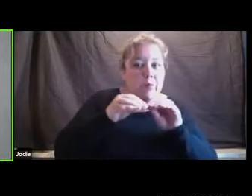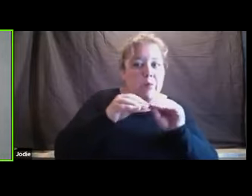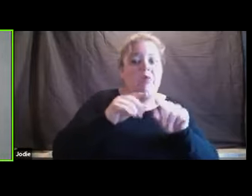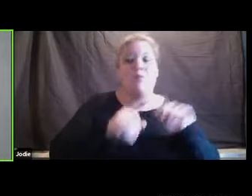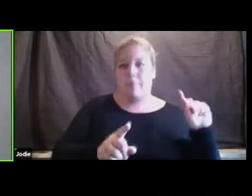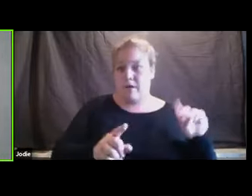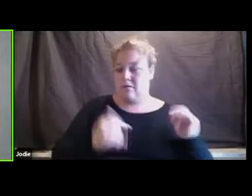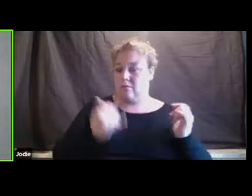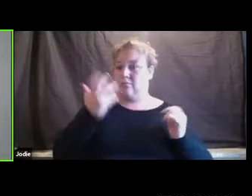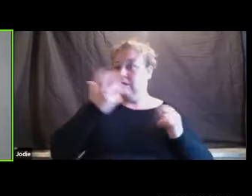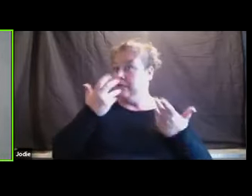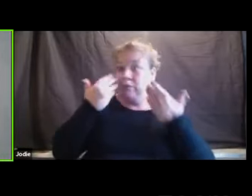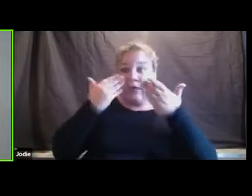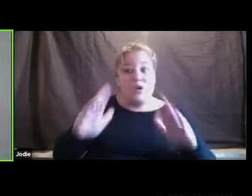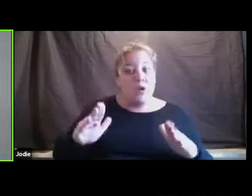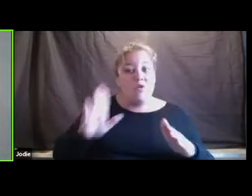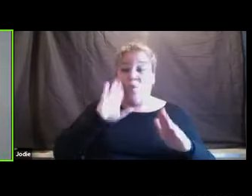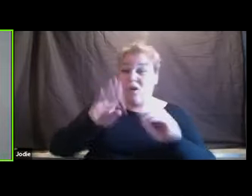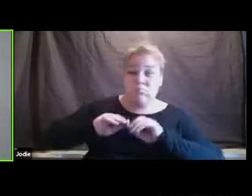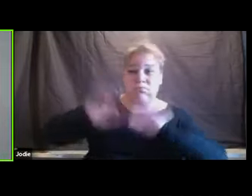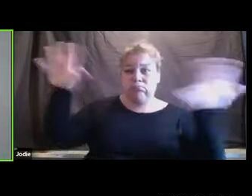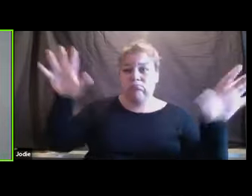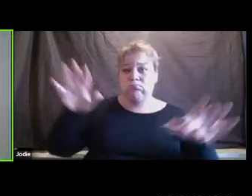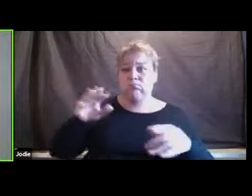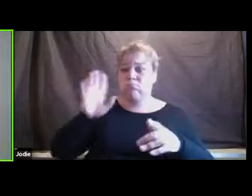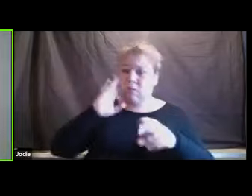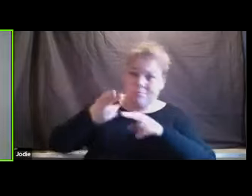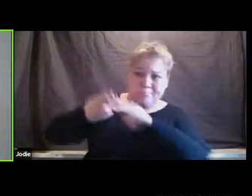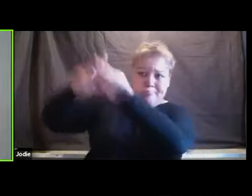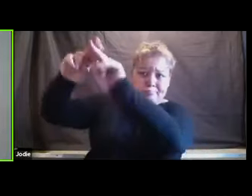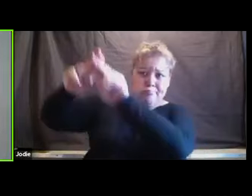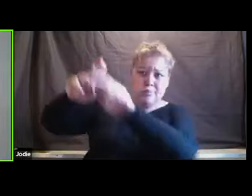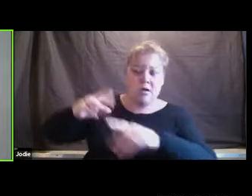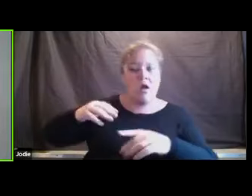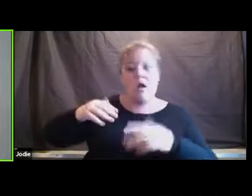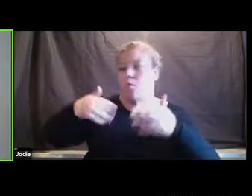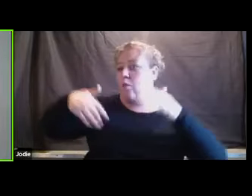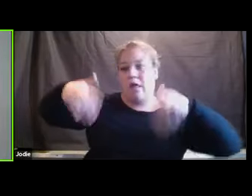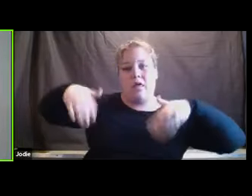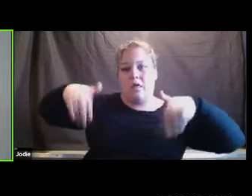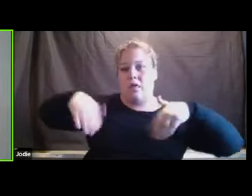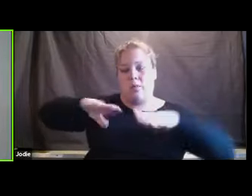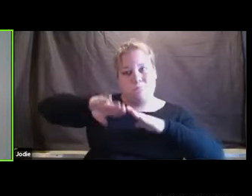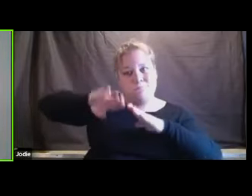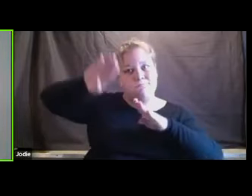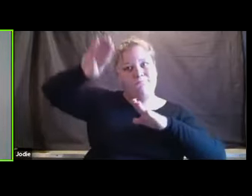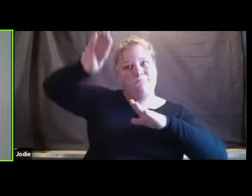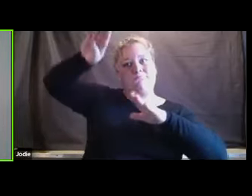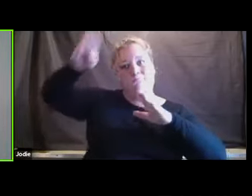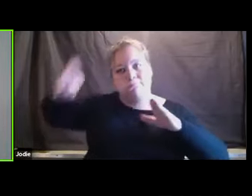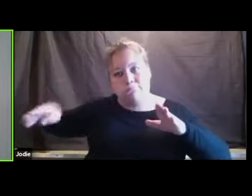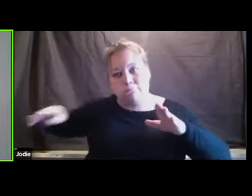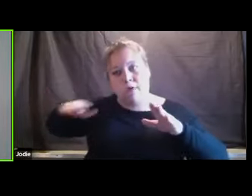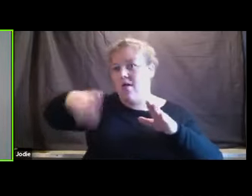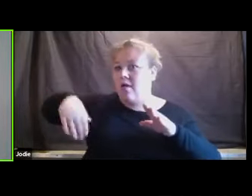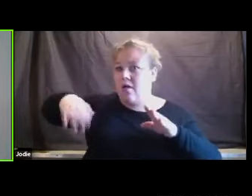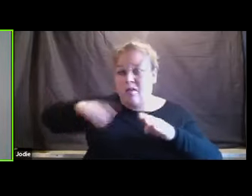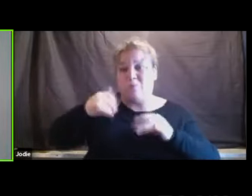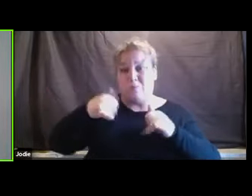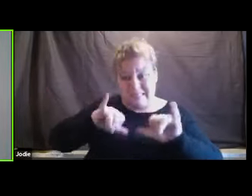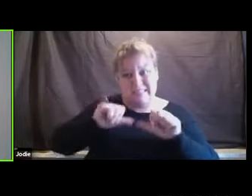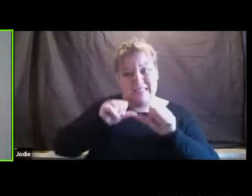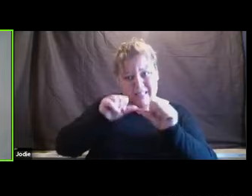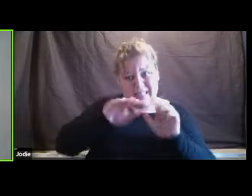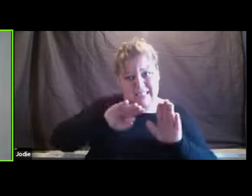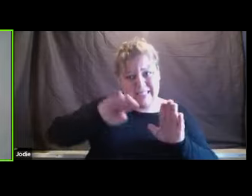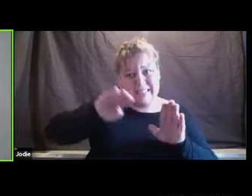how many. We have not peaked and will continue to see case numbers go up because the virus is definitely